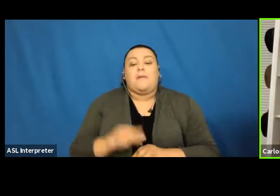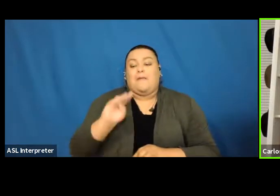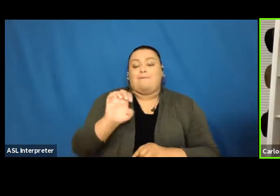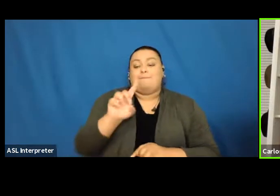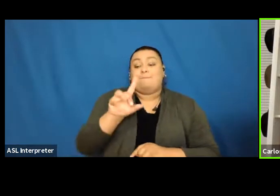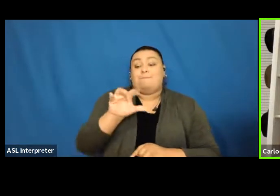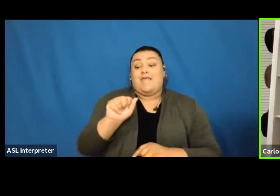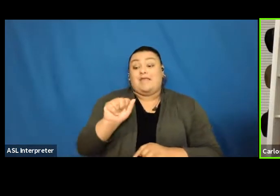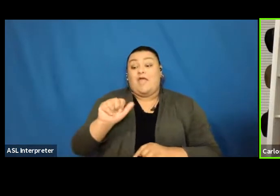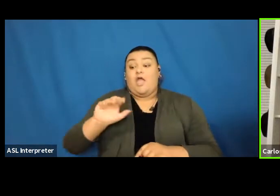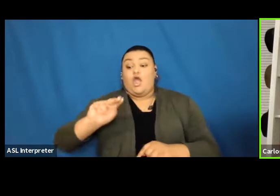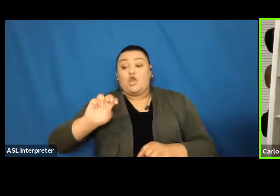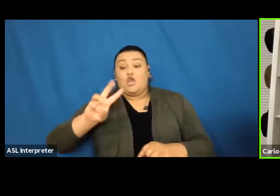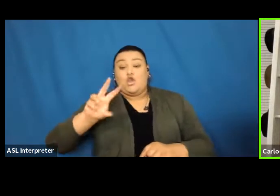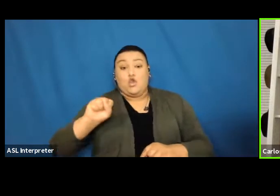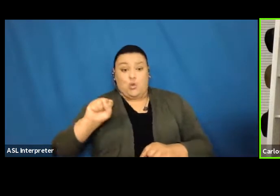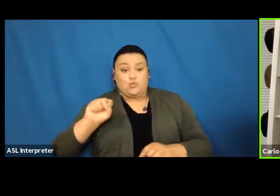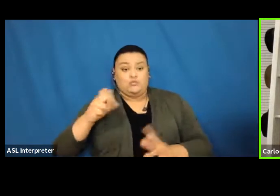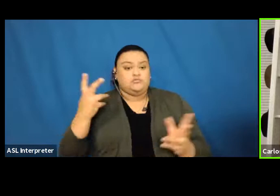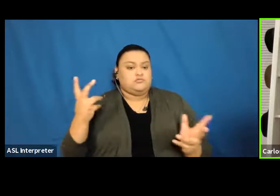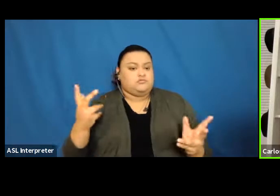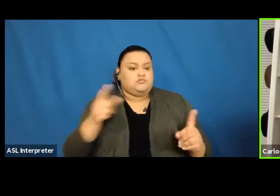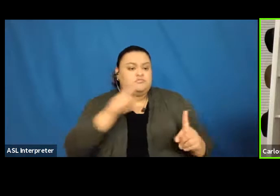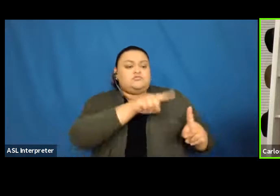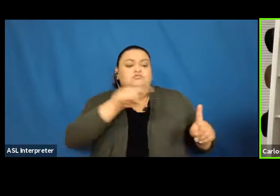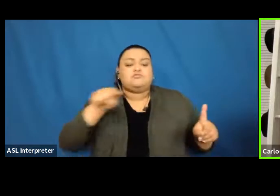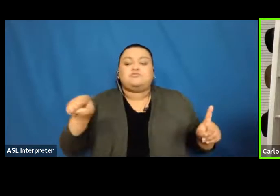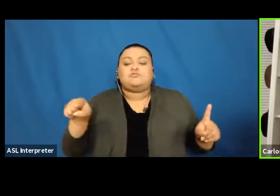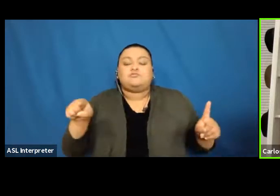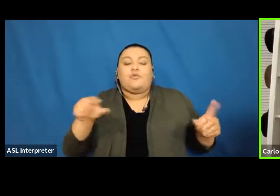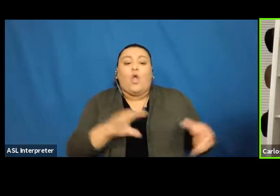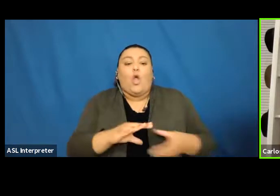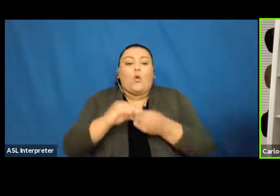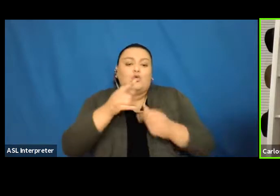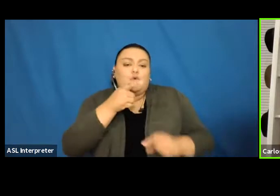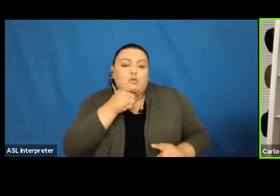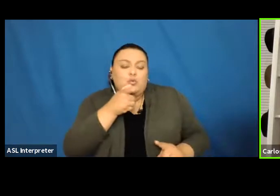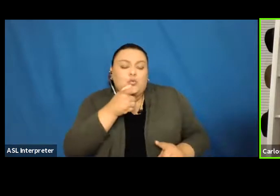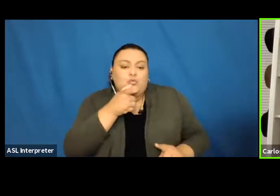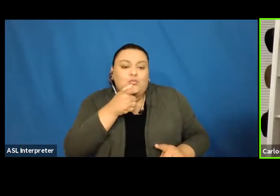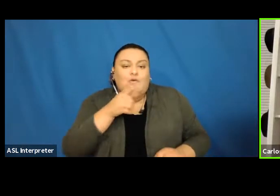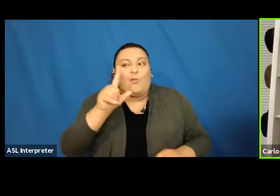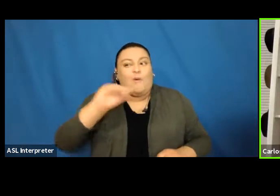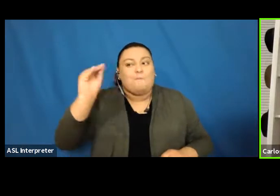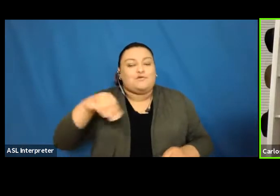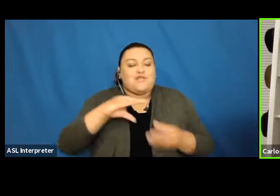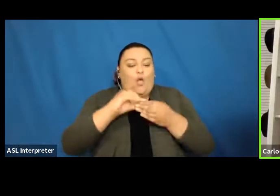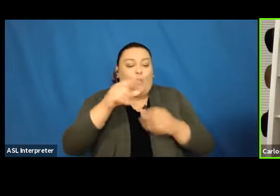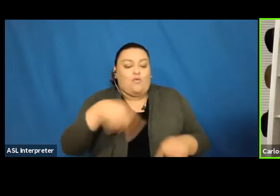for example, stations and all that are owned by corporations, by the 1%, by the wealthy.